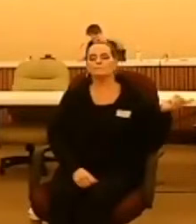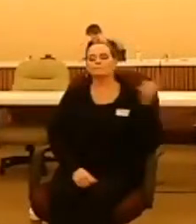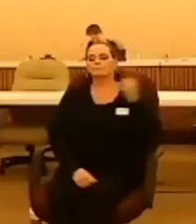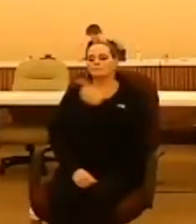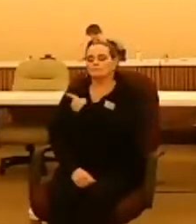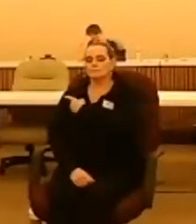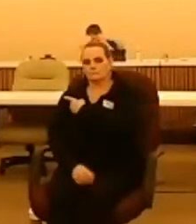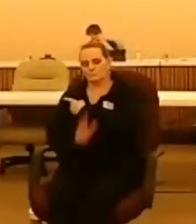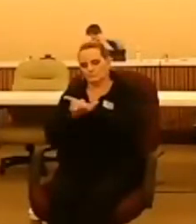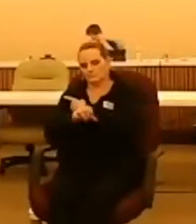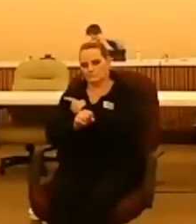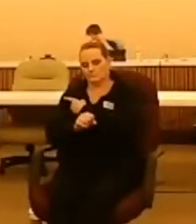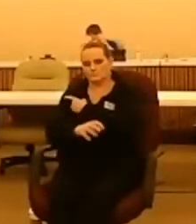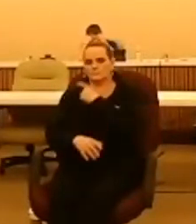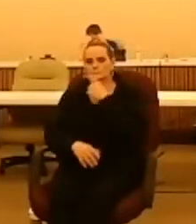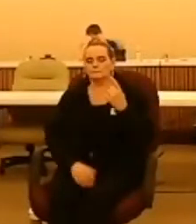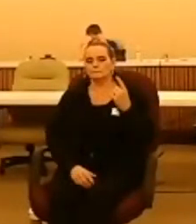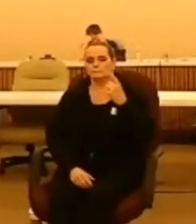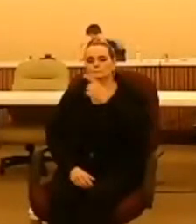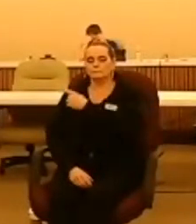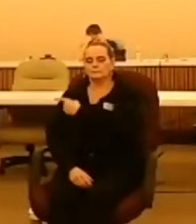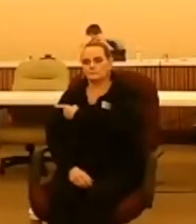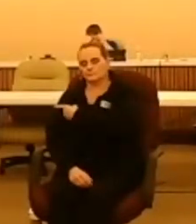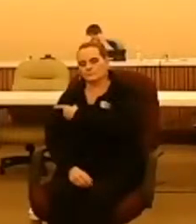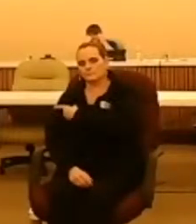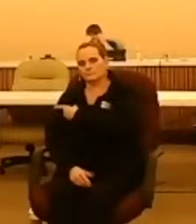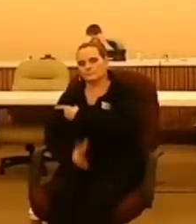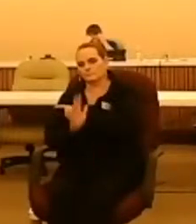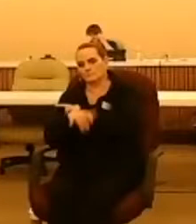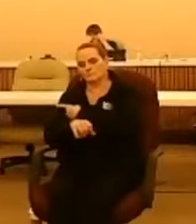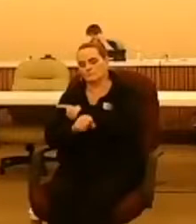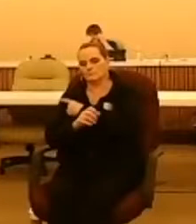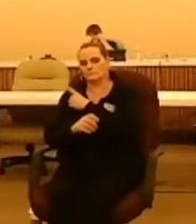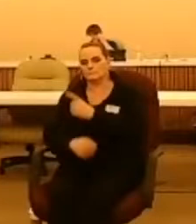Councilmember Safranek. Aye. Councilmember Bolsner.